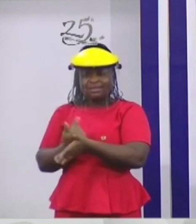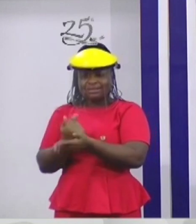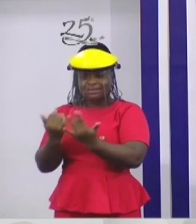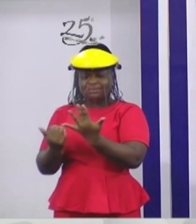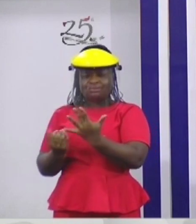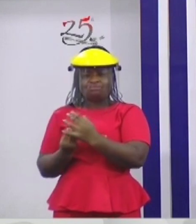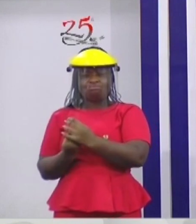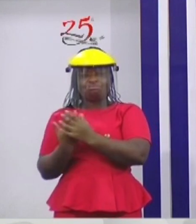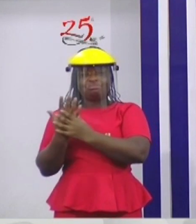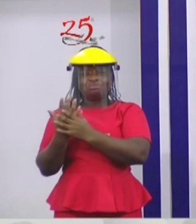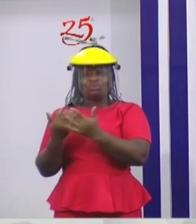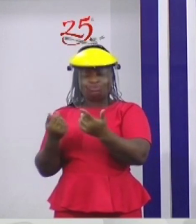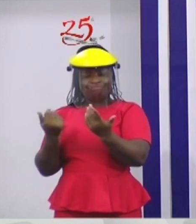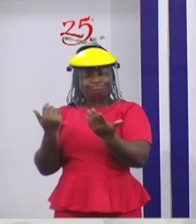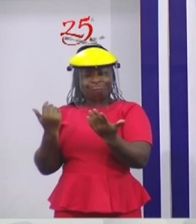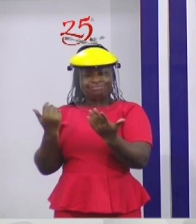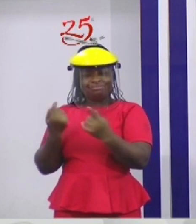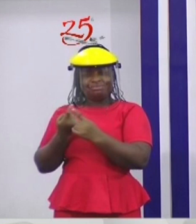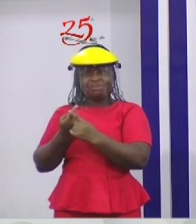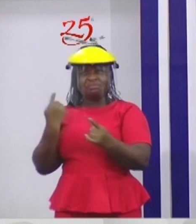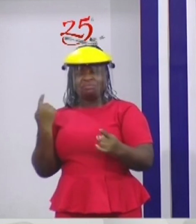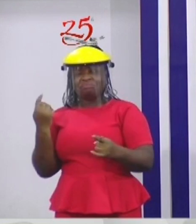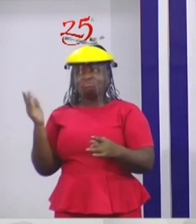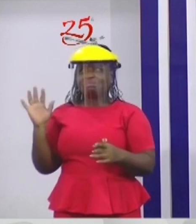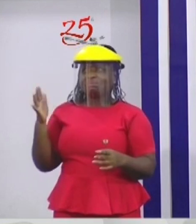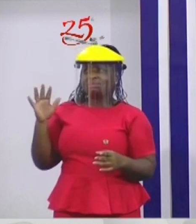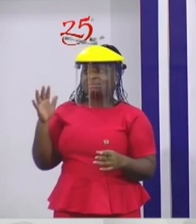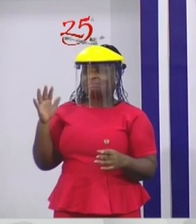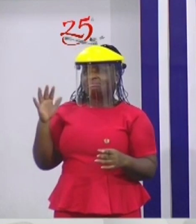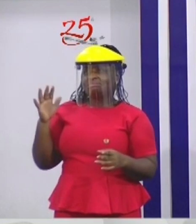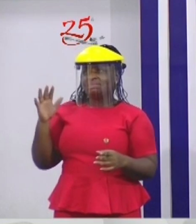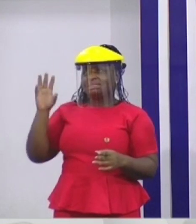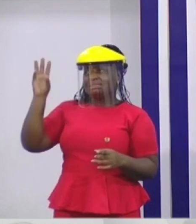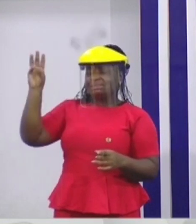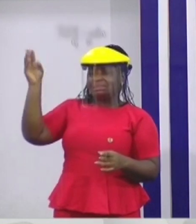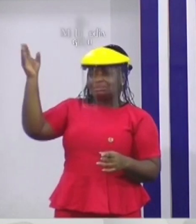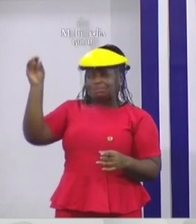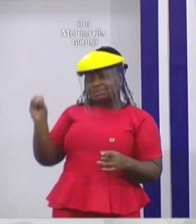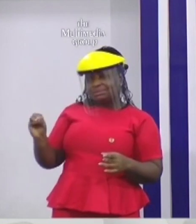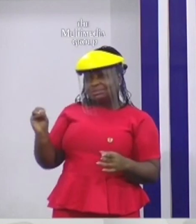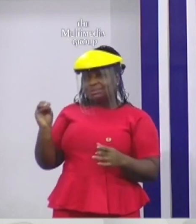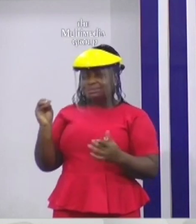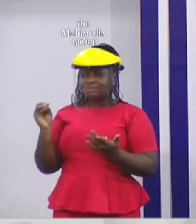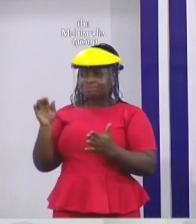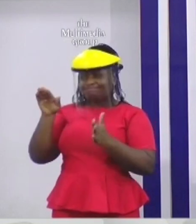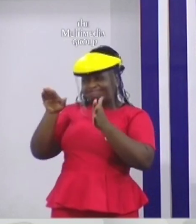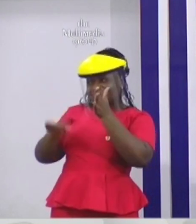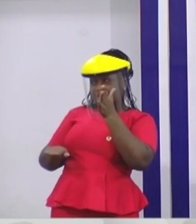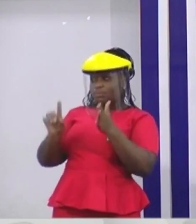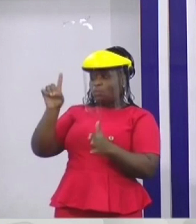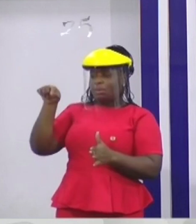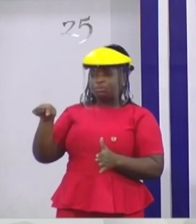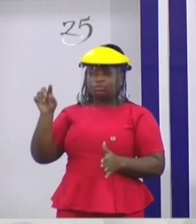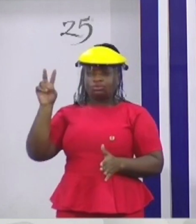growth was to take a hit from the initial about 6% projection down to anywhere between 1.5